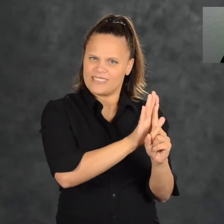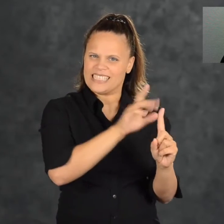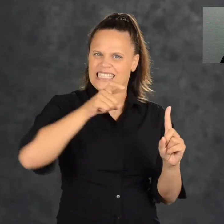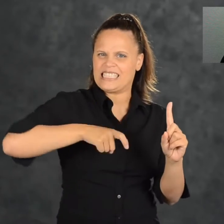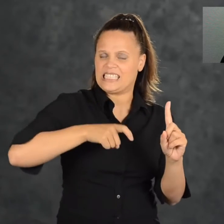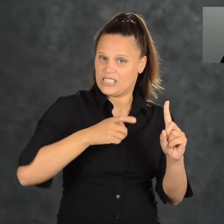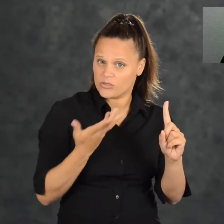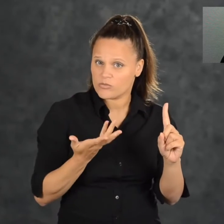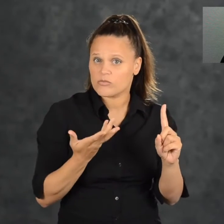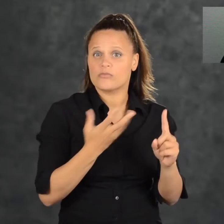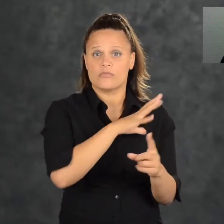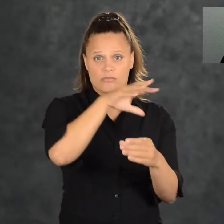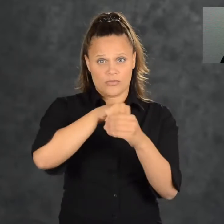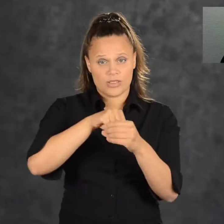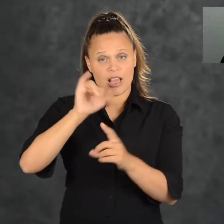describing this individual and their needs.